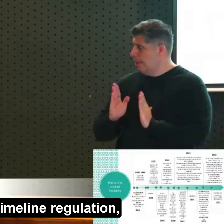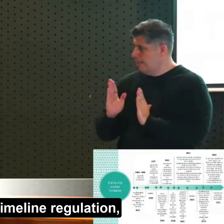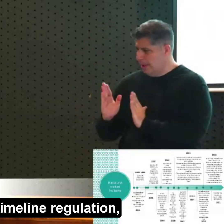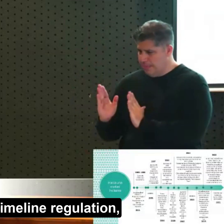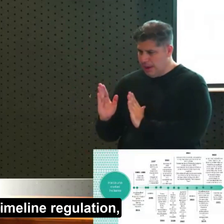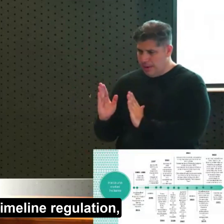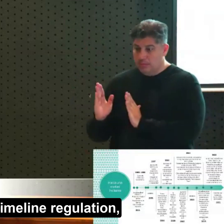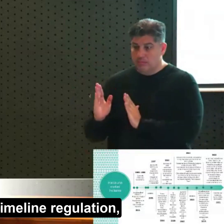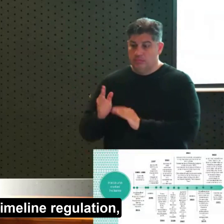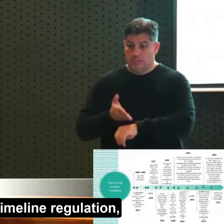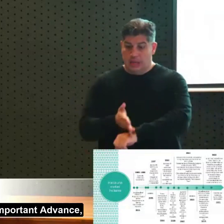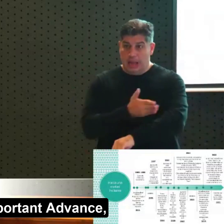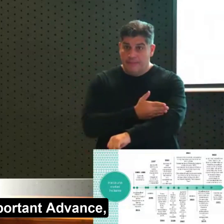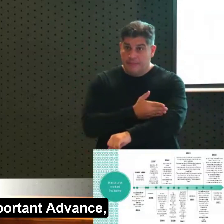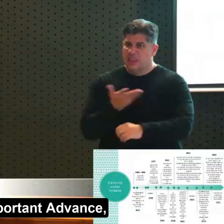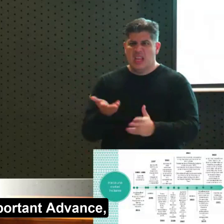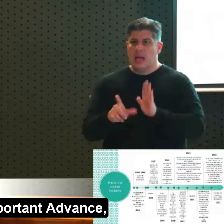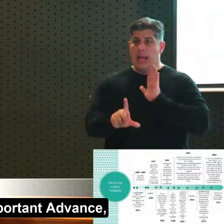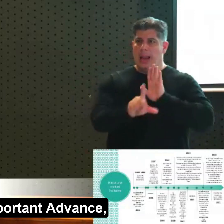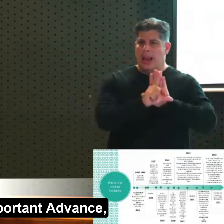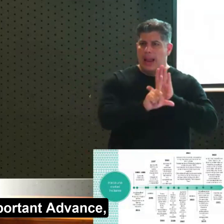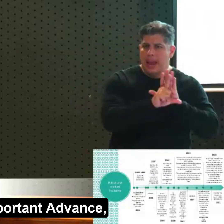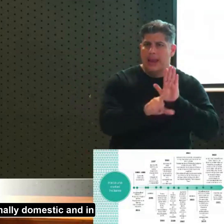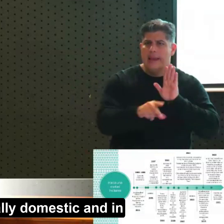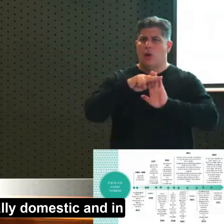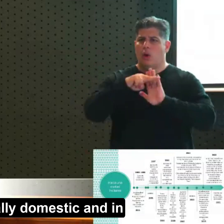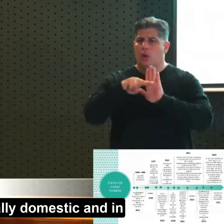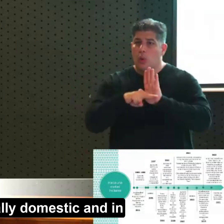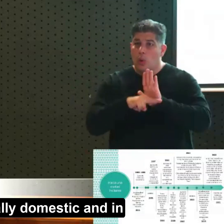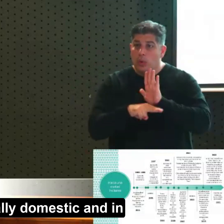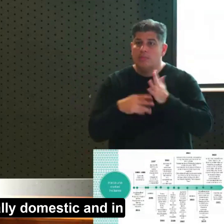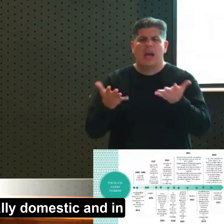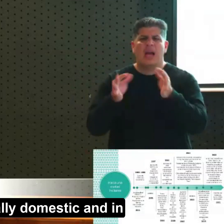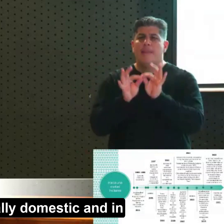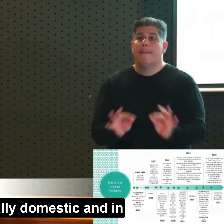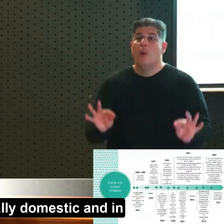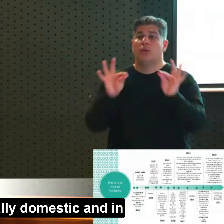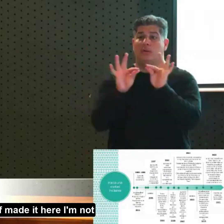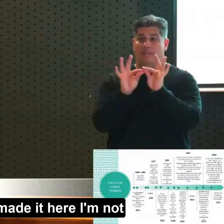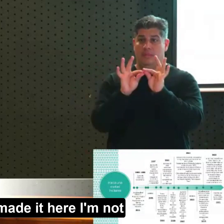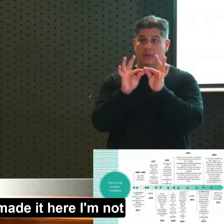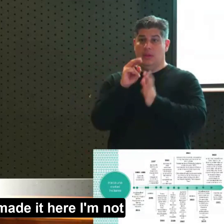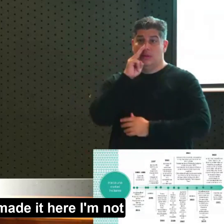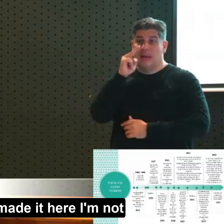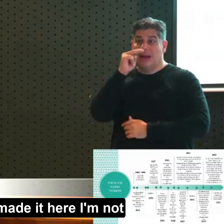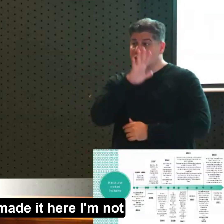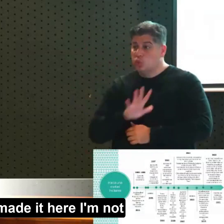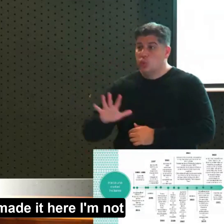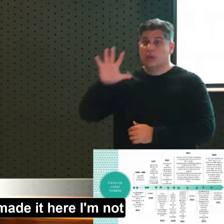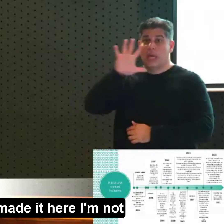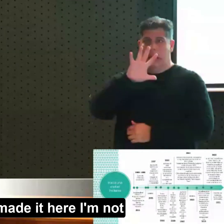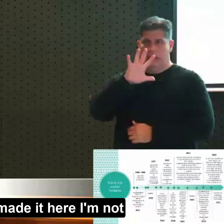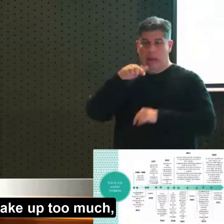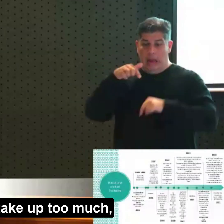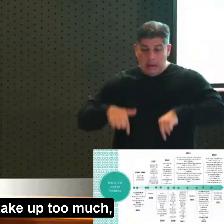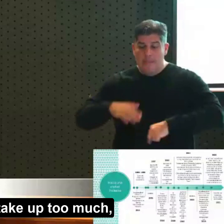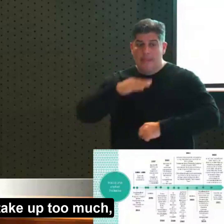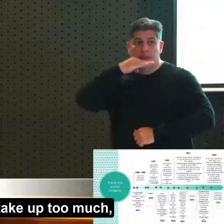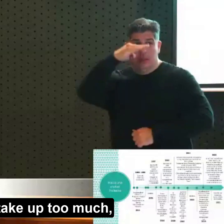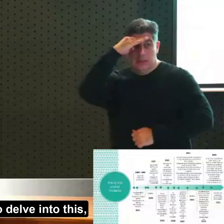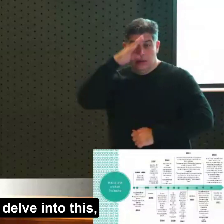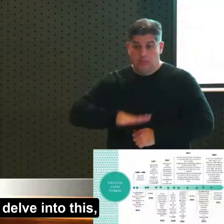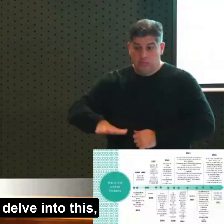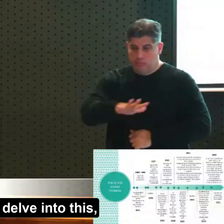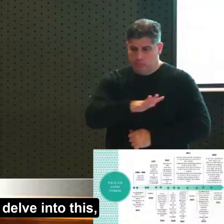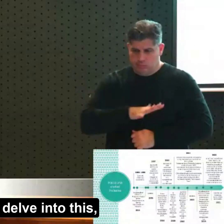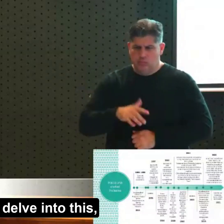of regulation, laws, important events, nationally, domestic, and in the city of Medellin. I'm not going to take up